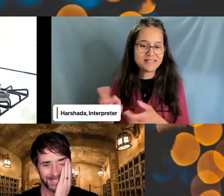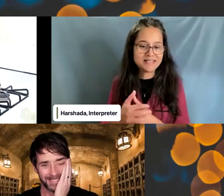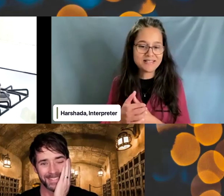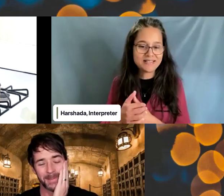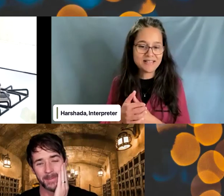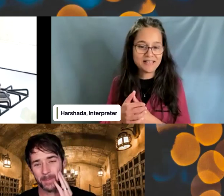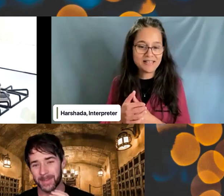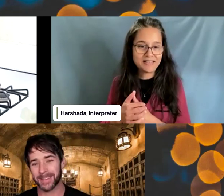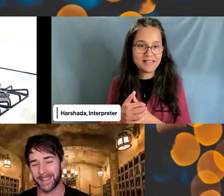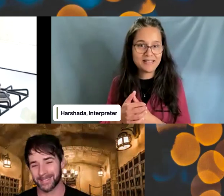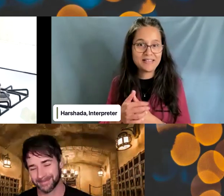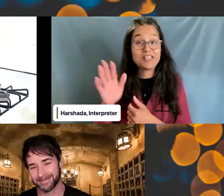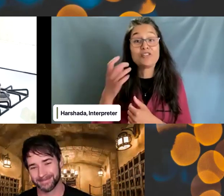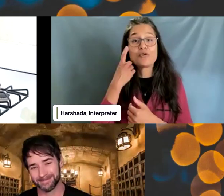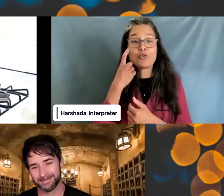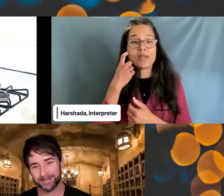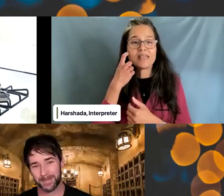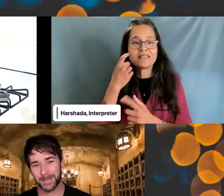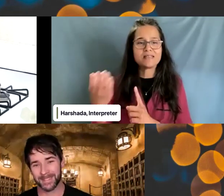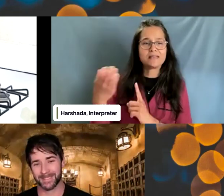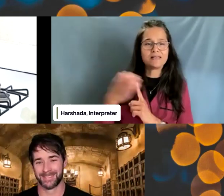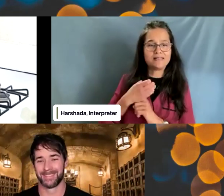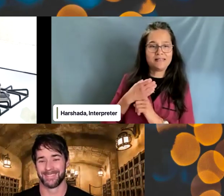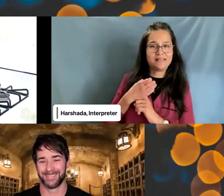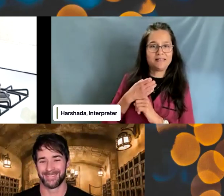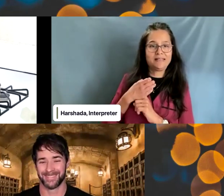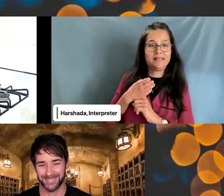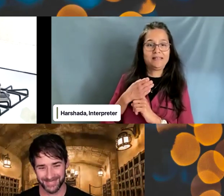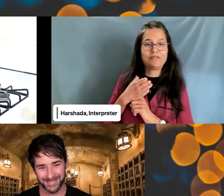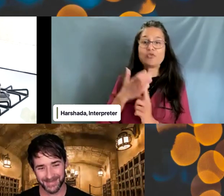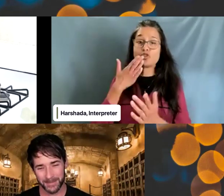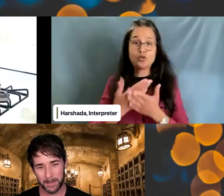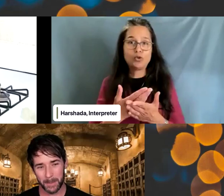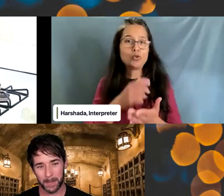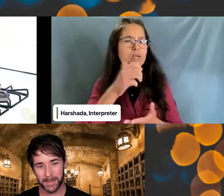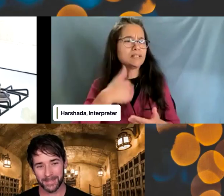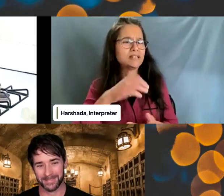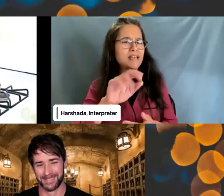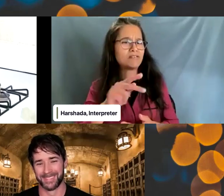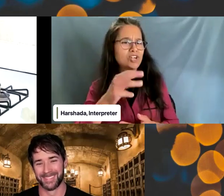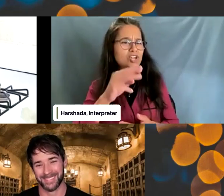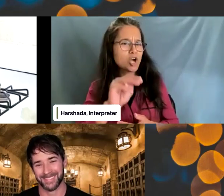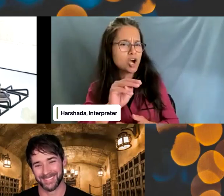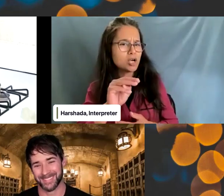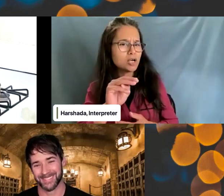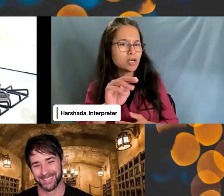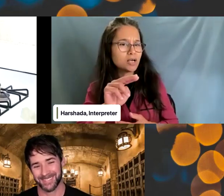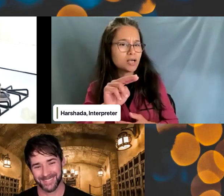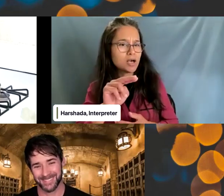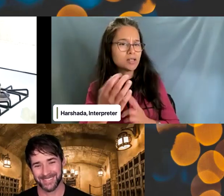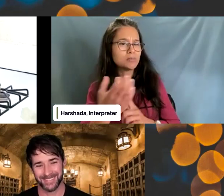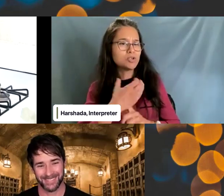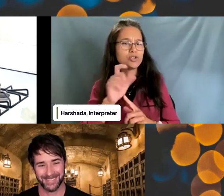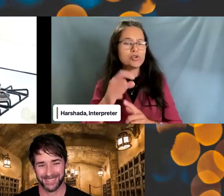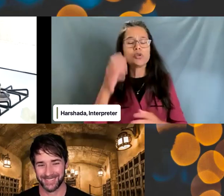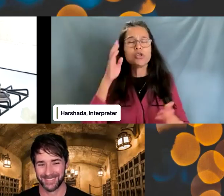con impression. Yeah. Who doesn't have a con impression? You just have to pretend you're choking. Hi,